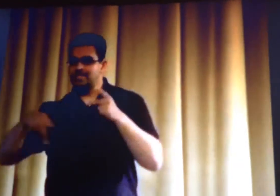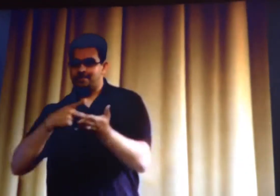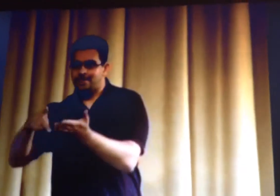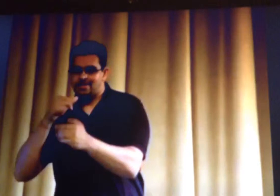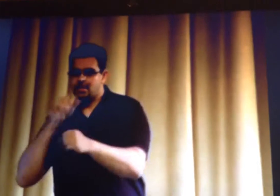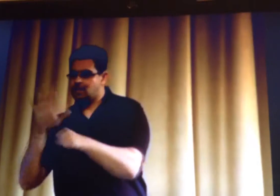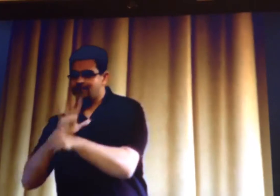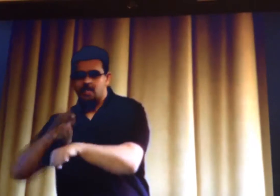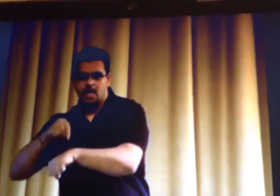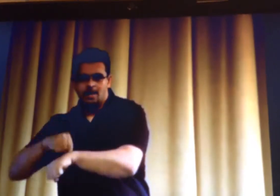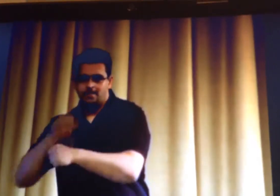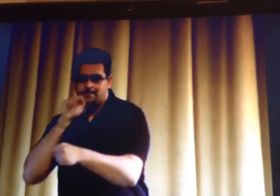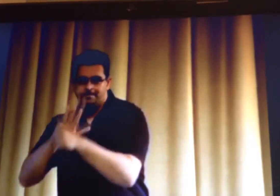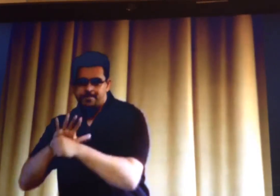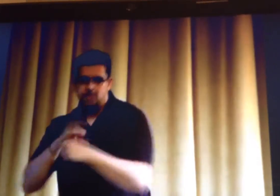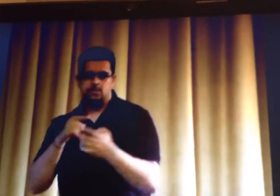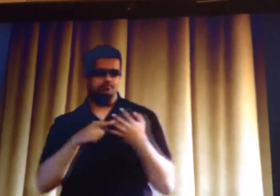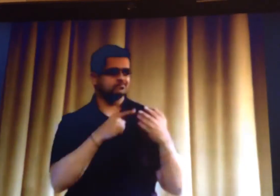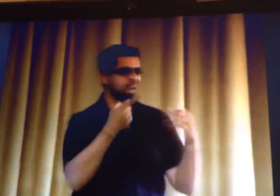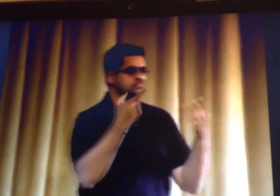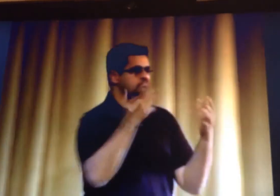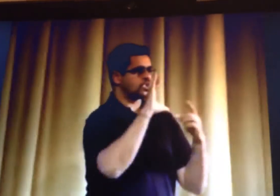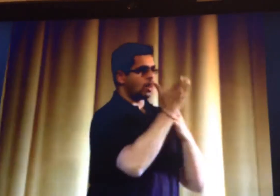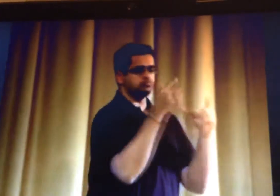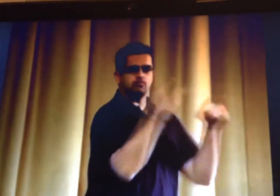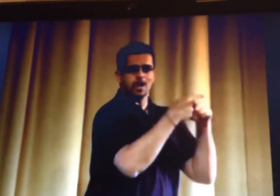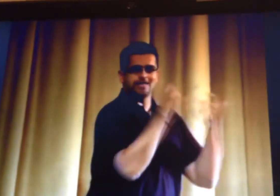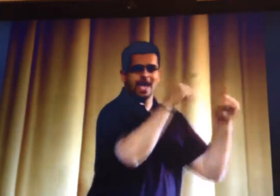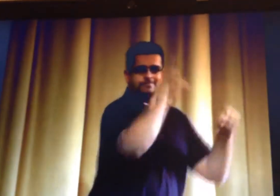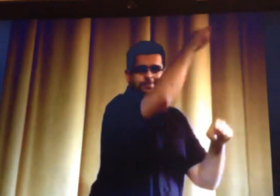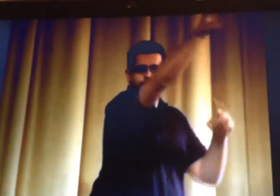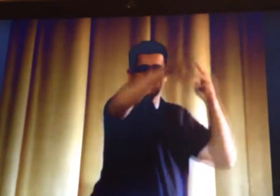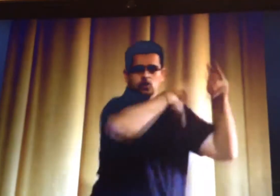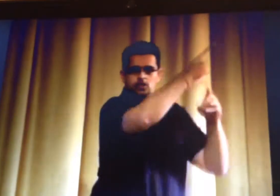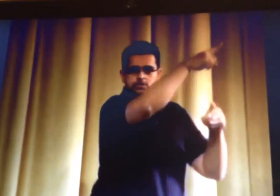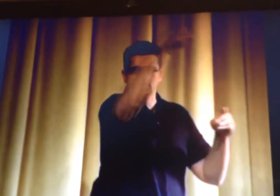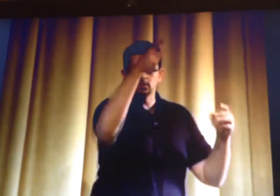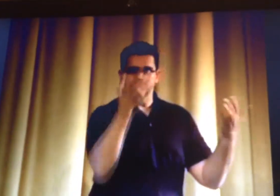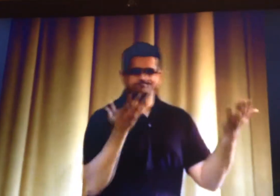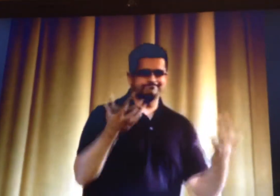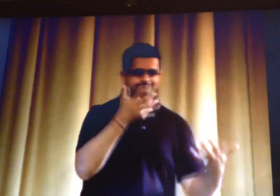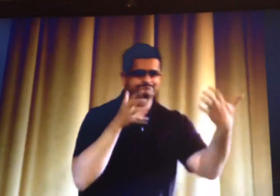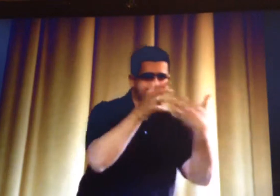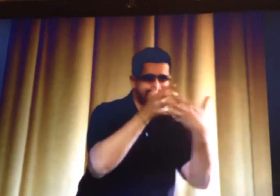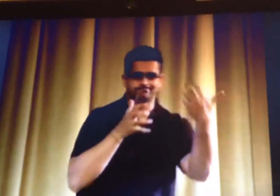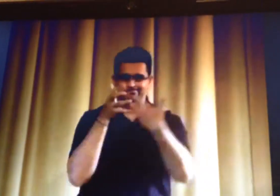There's a lot of people, or problems that people face. Whether it's cultural issues or